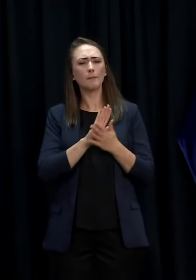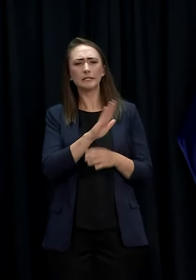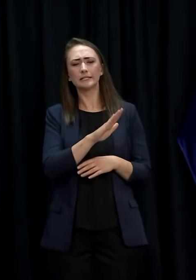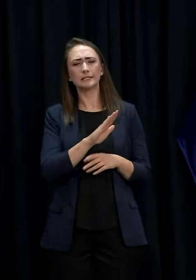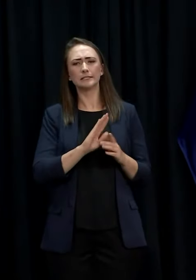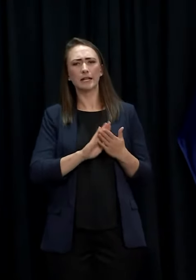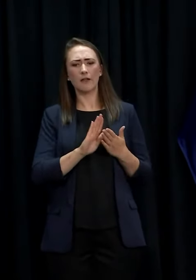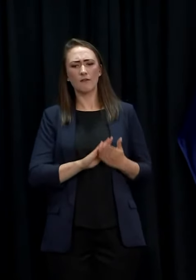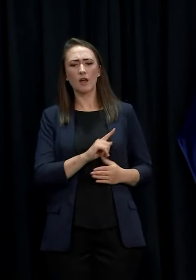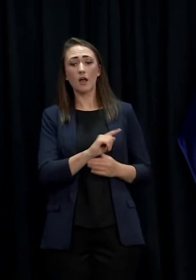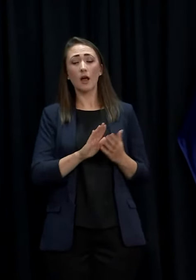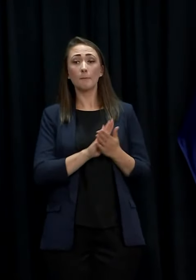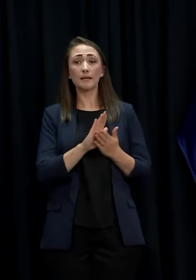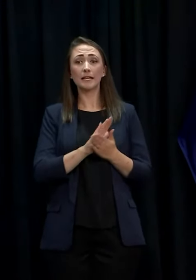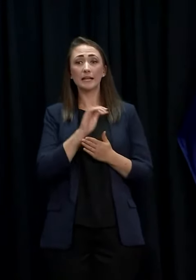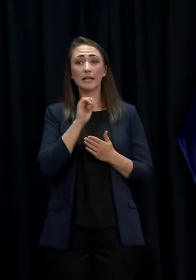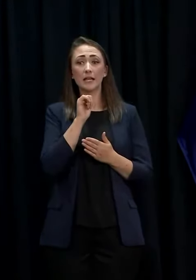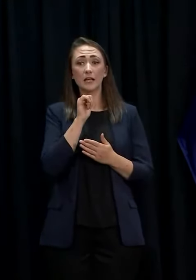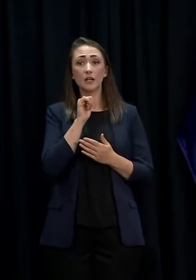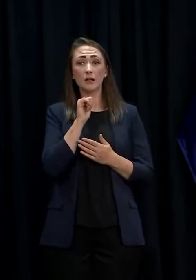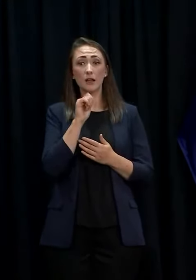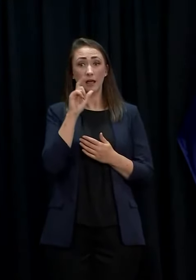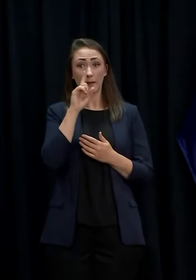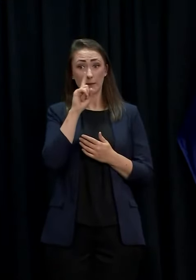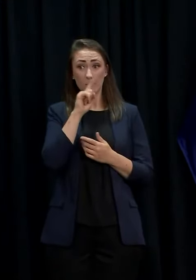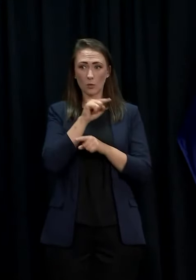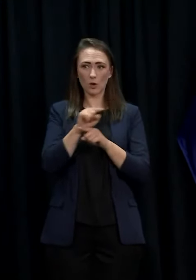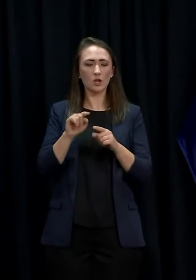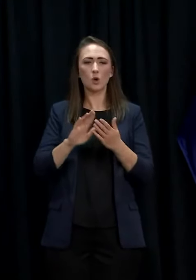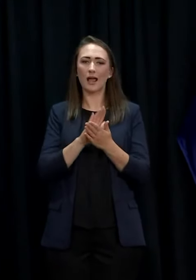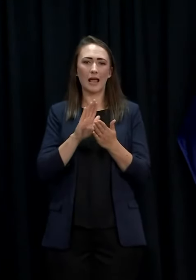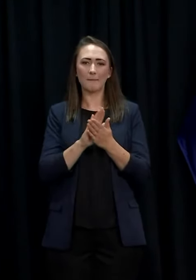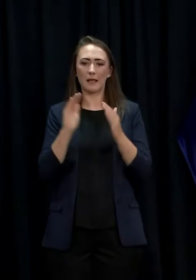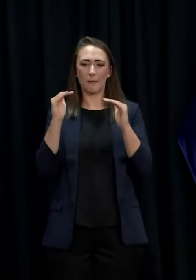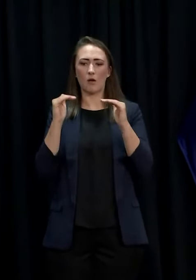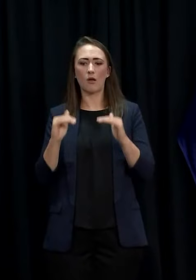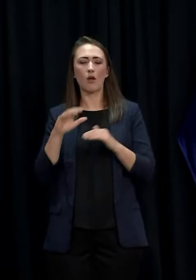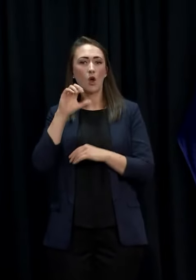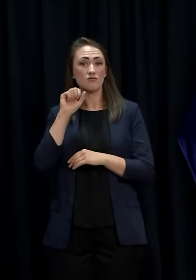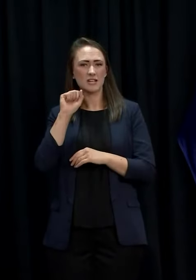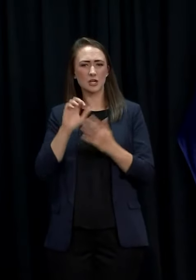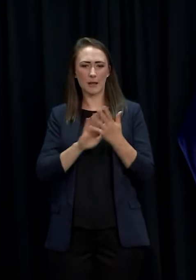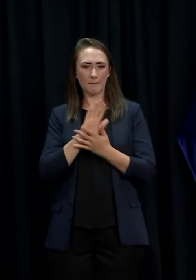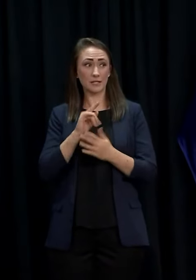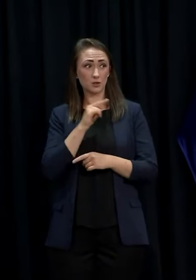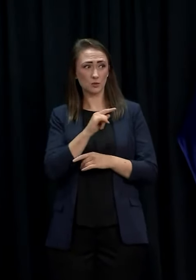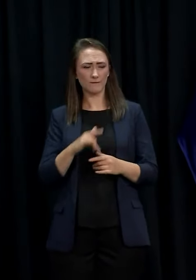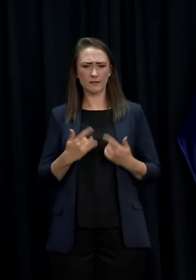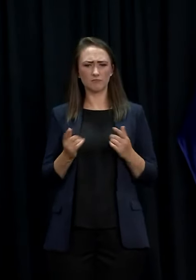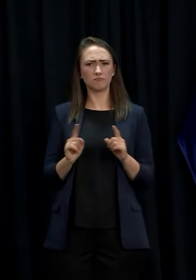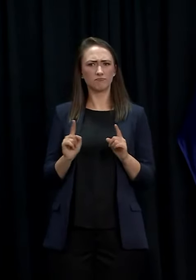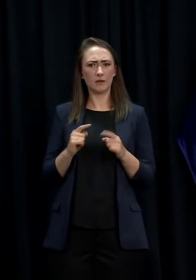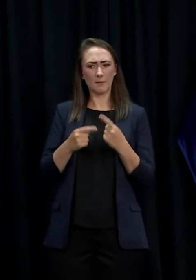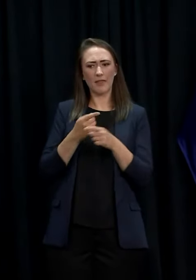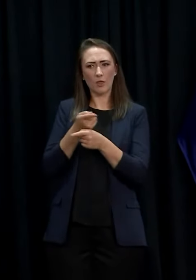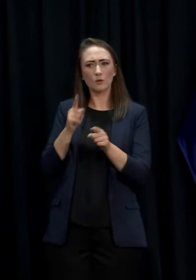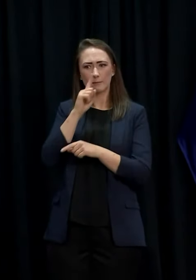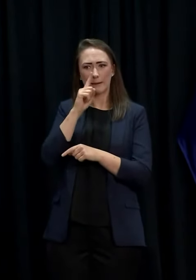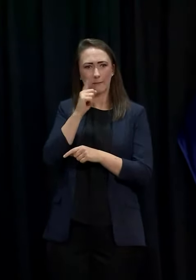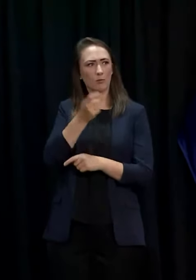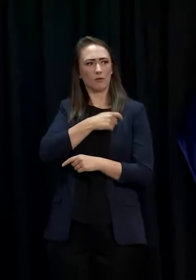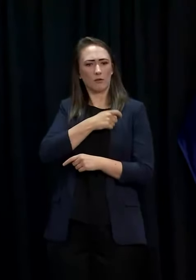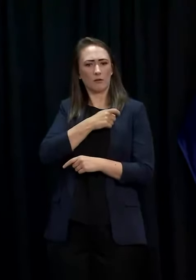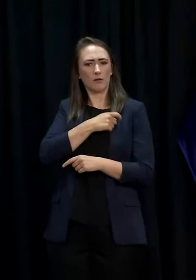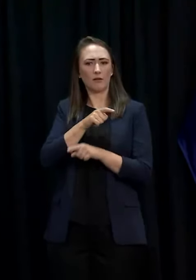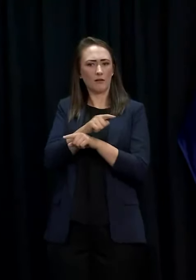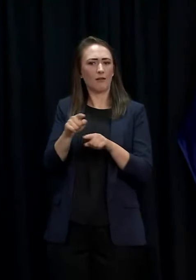whether people are happy about the changes to the traffic light system and mandates and things dropping off, and whether people are fearful